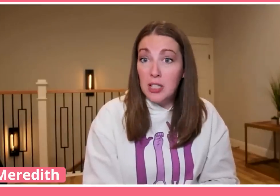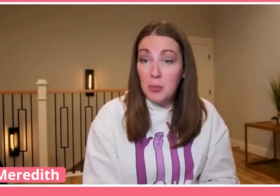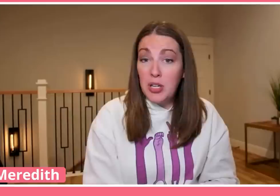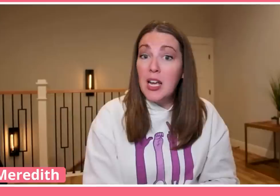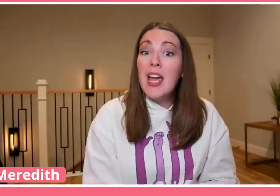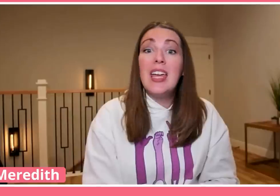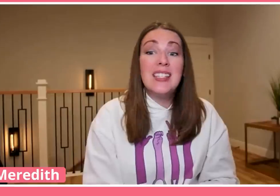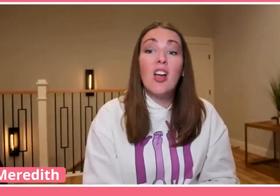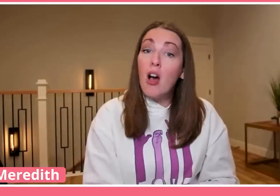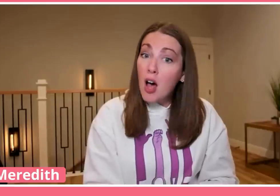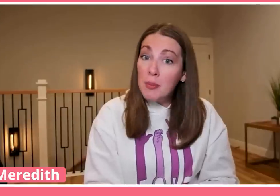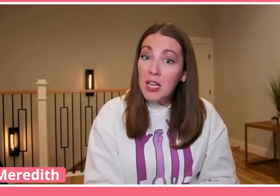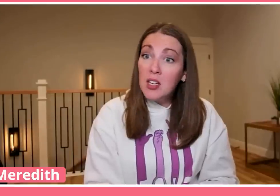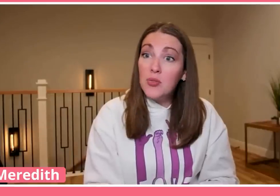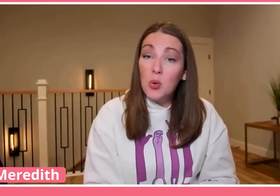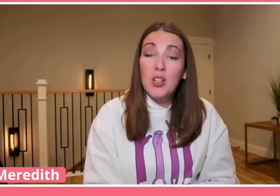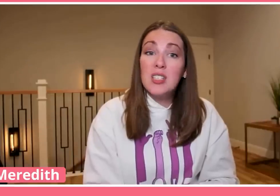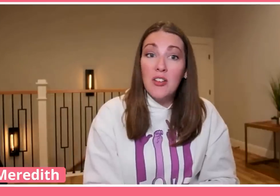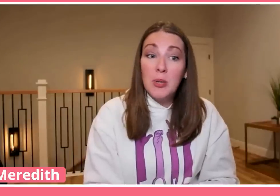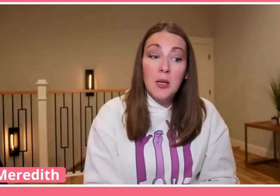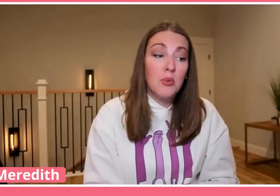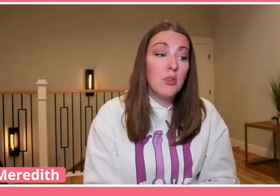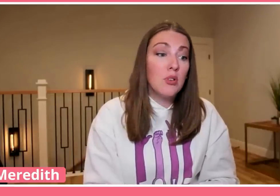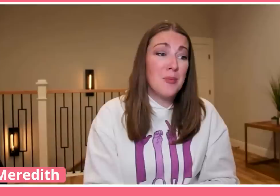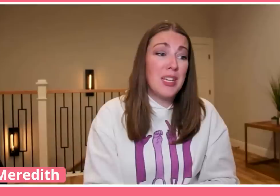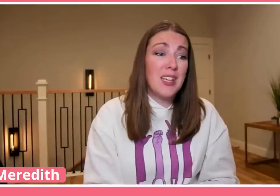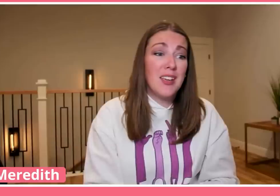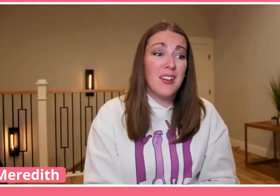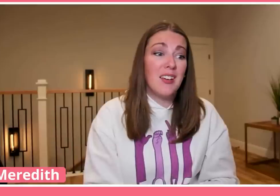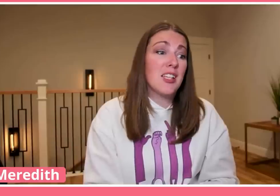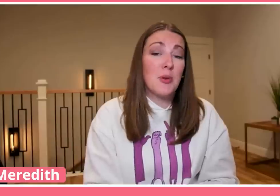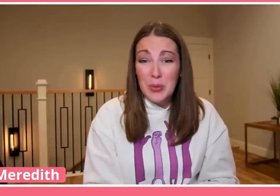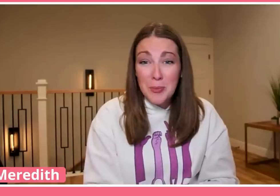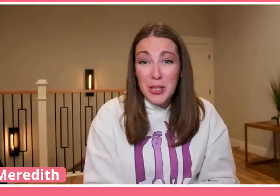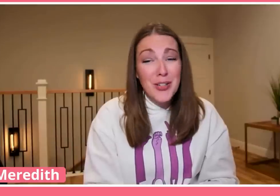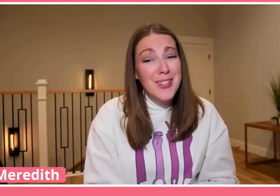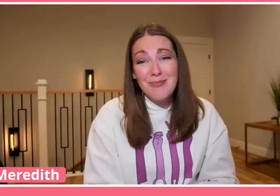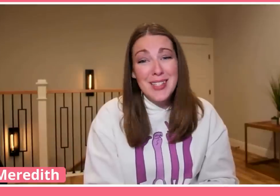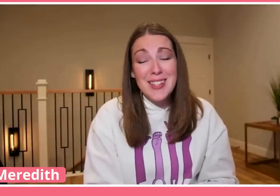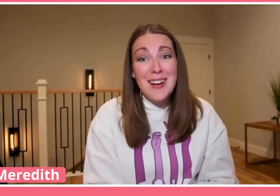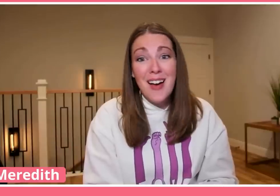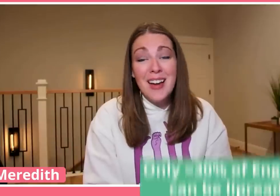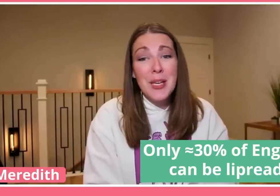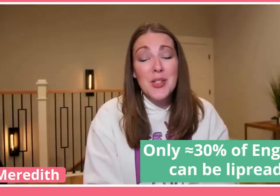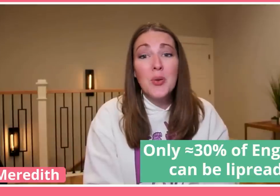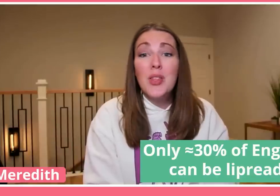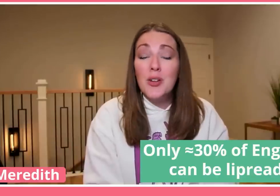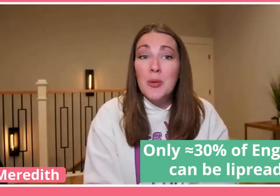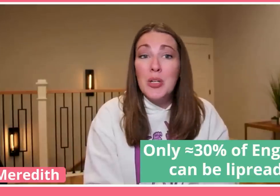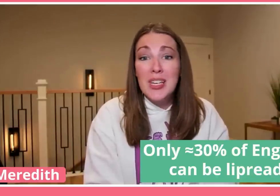lip read. Is it common for deaf people to be expert lip readers? It's not because only 30%